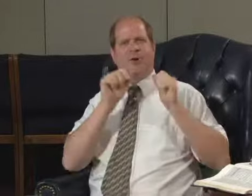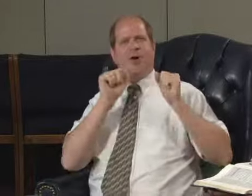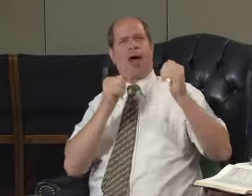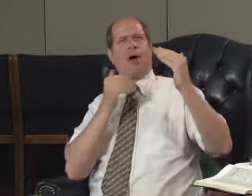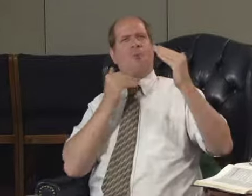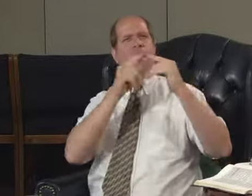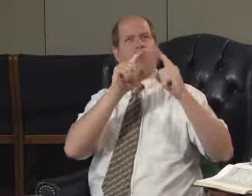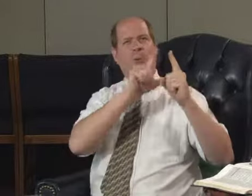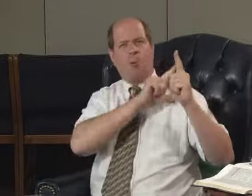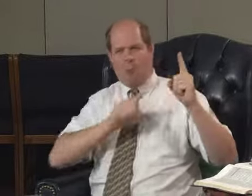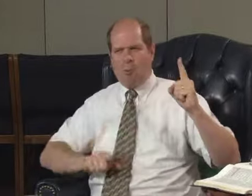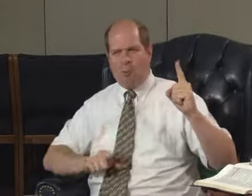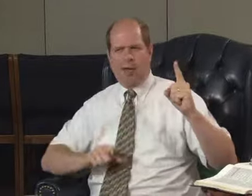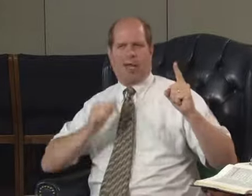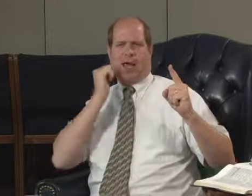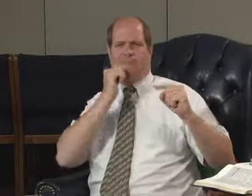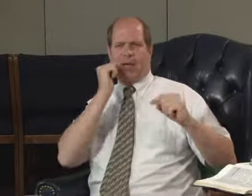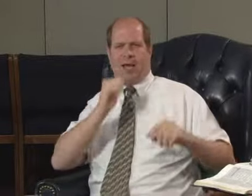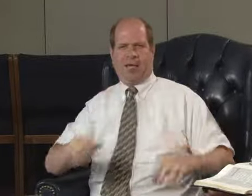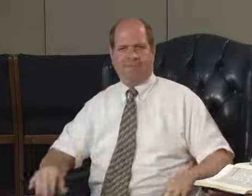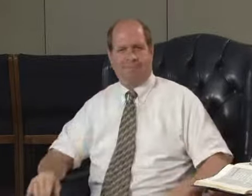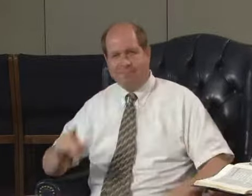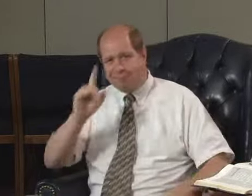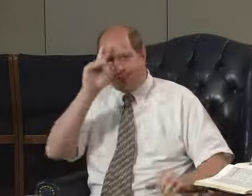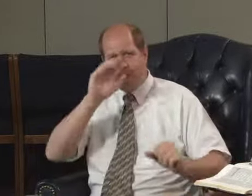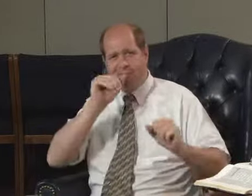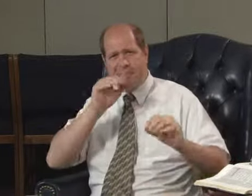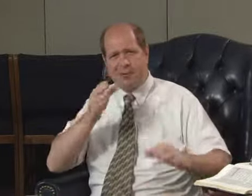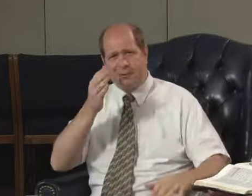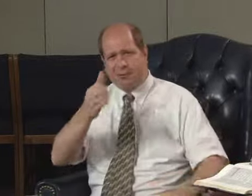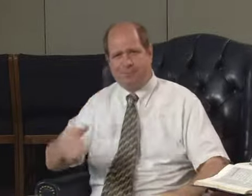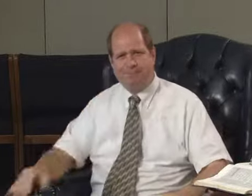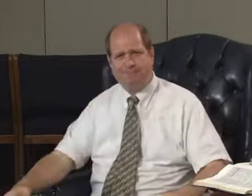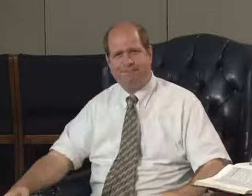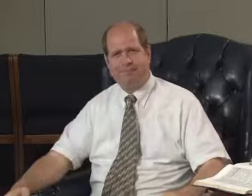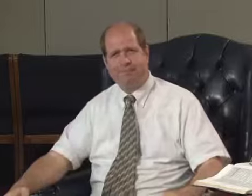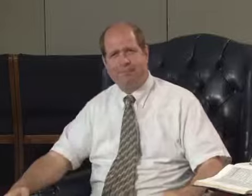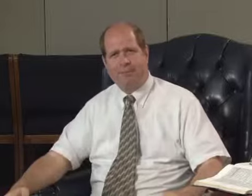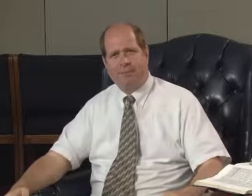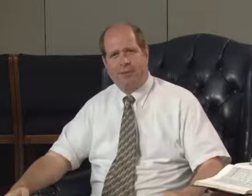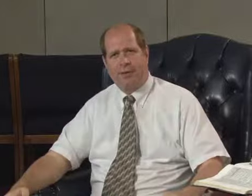heart so you can draw nigh to God every day. God bless you.